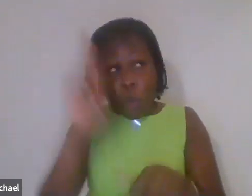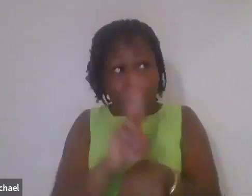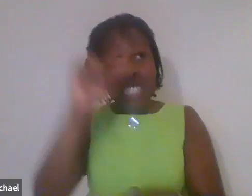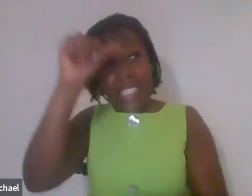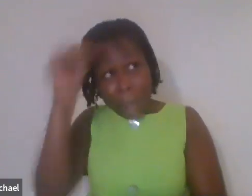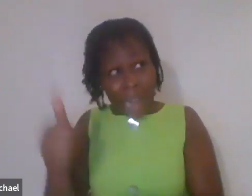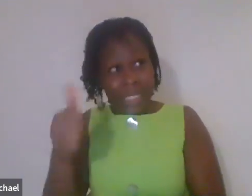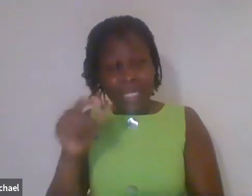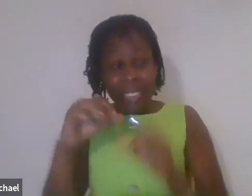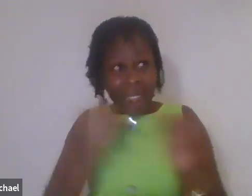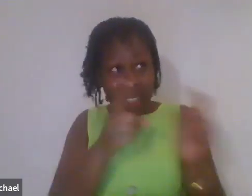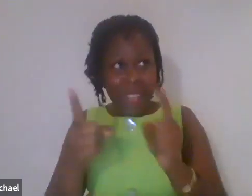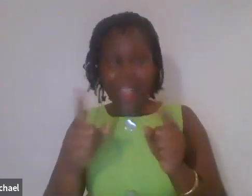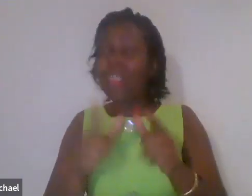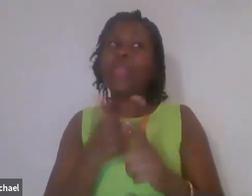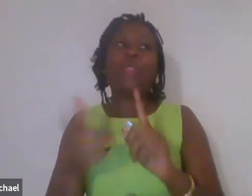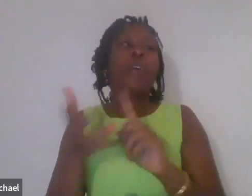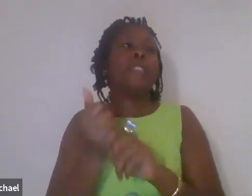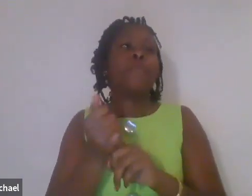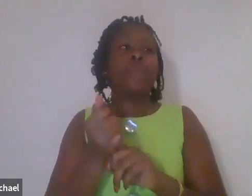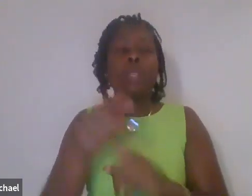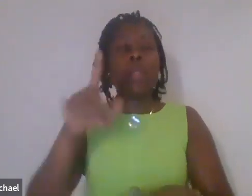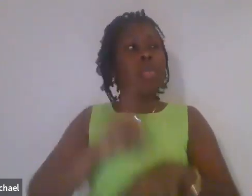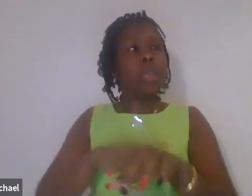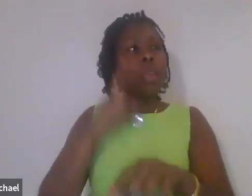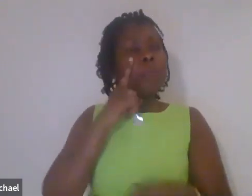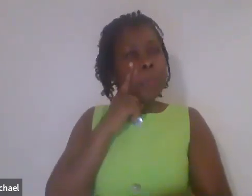strategy. When you have a smart strategy, then you'll achieve.